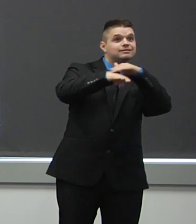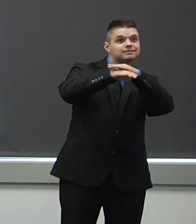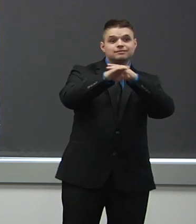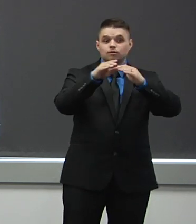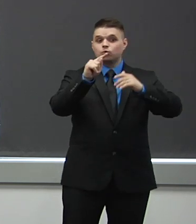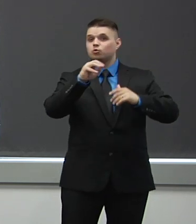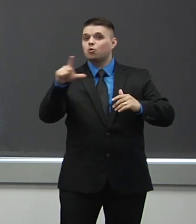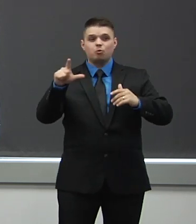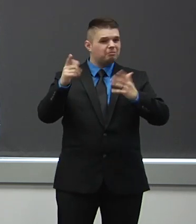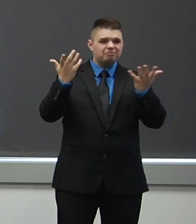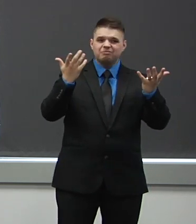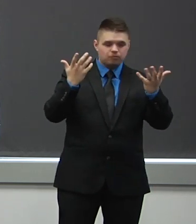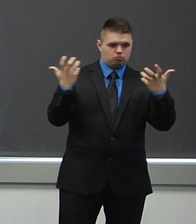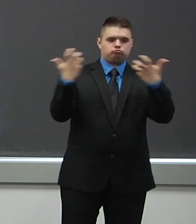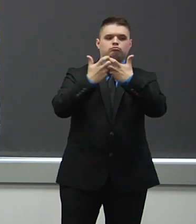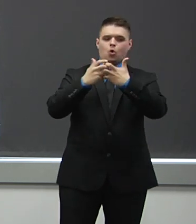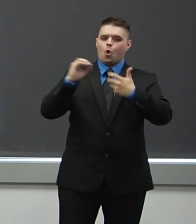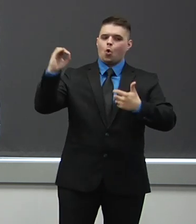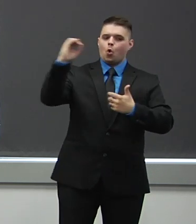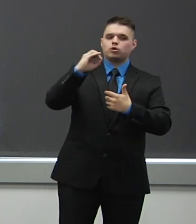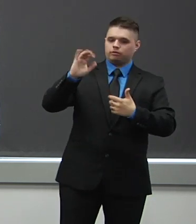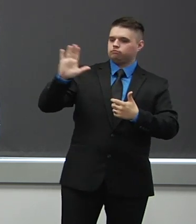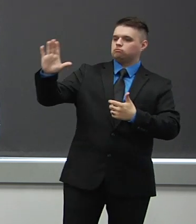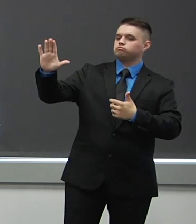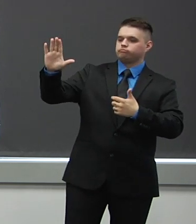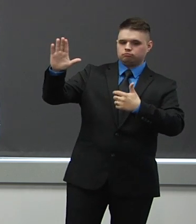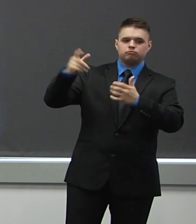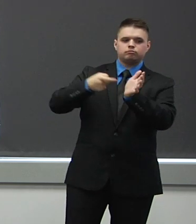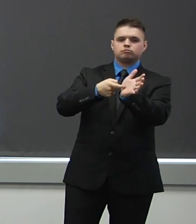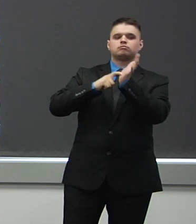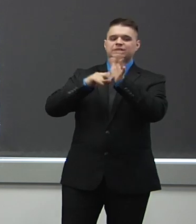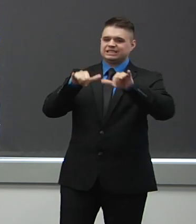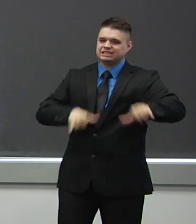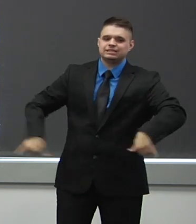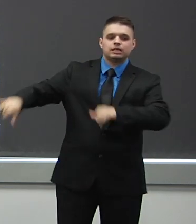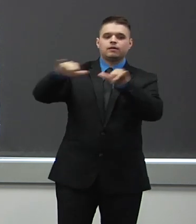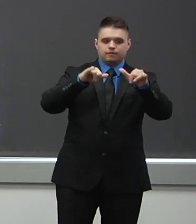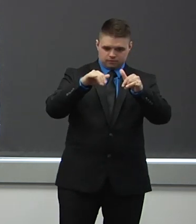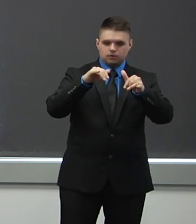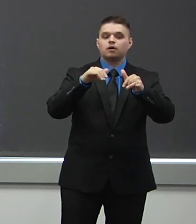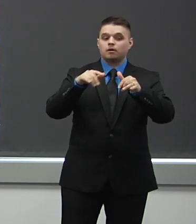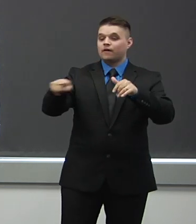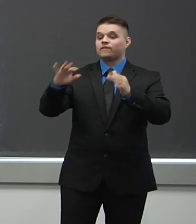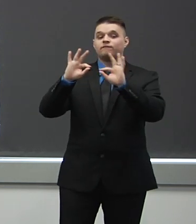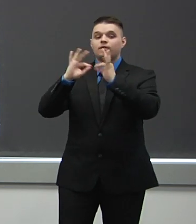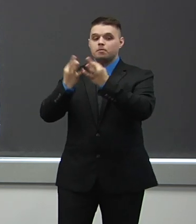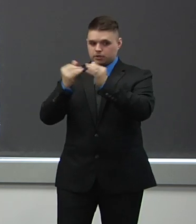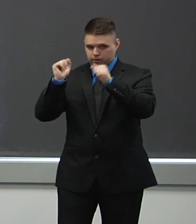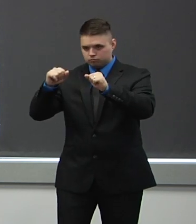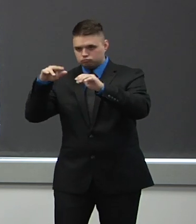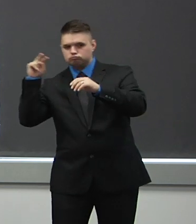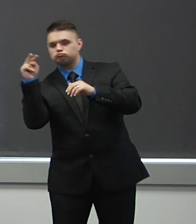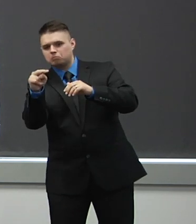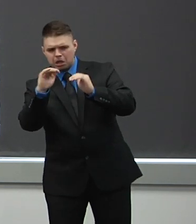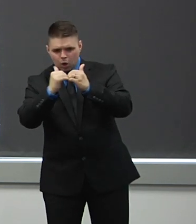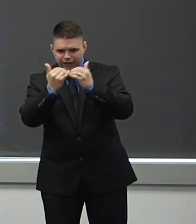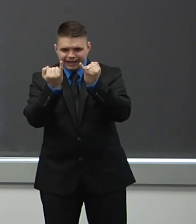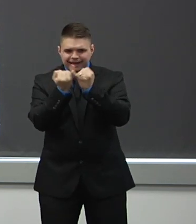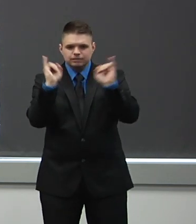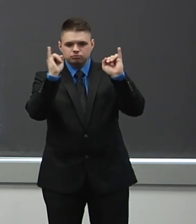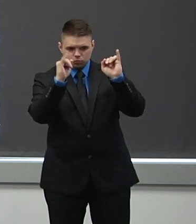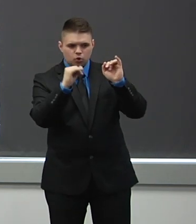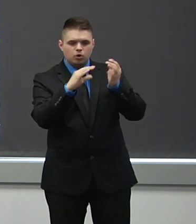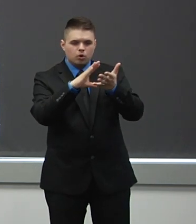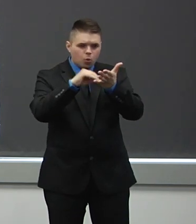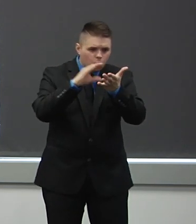both families can have access to those as they're looking for kind of independent learning materials for their children, activities to do